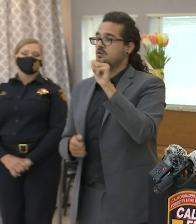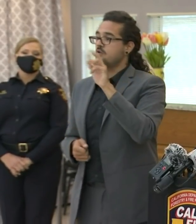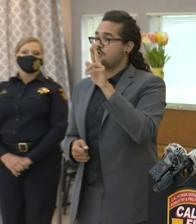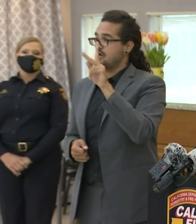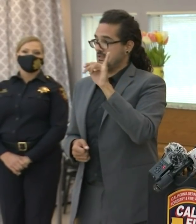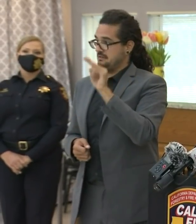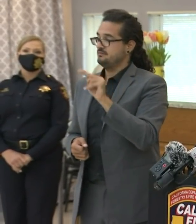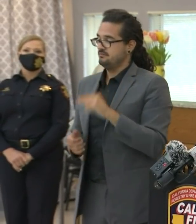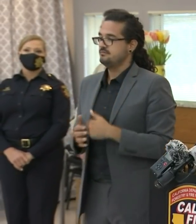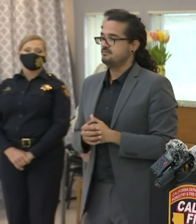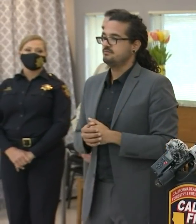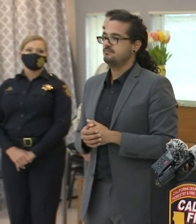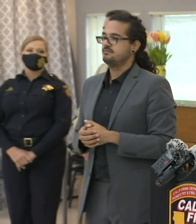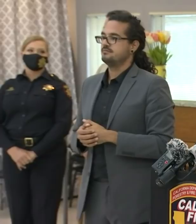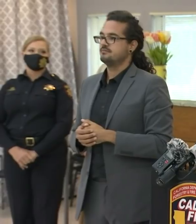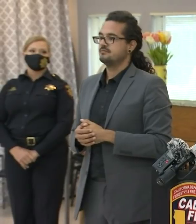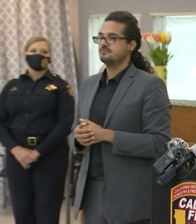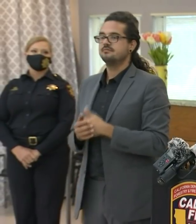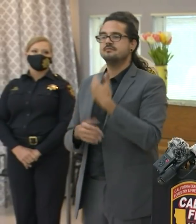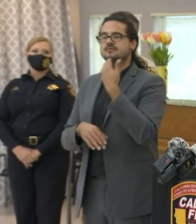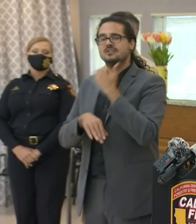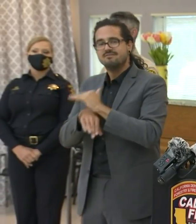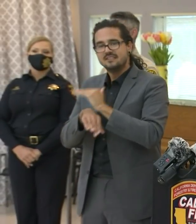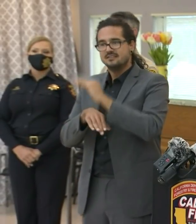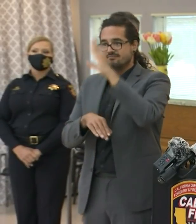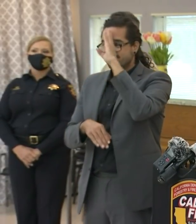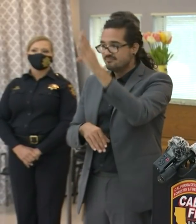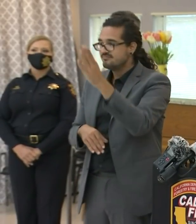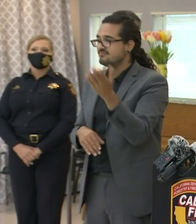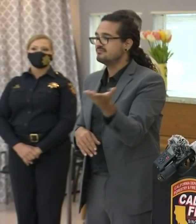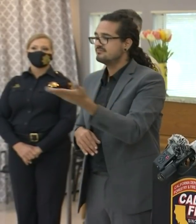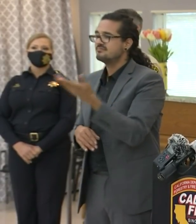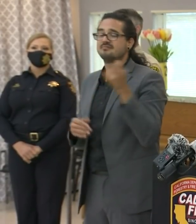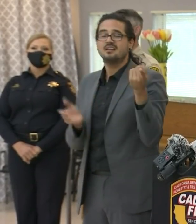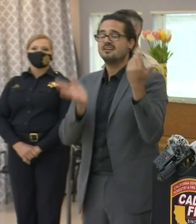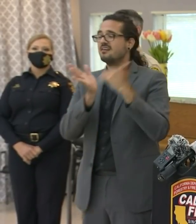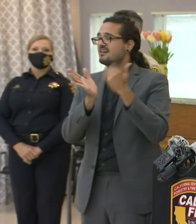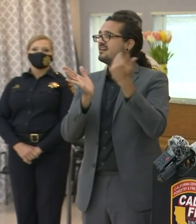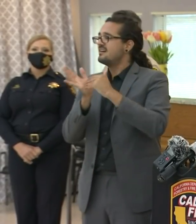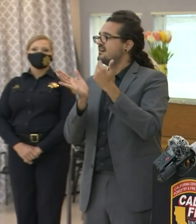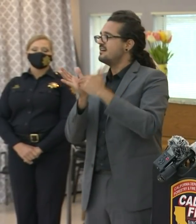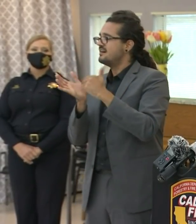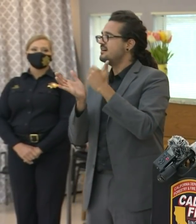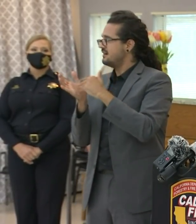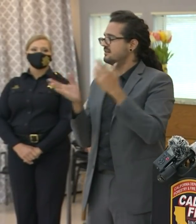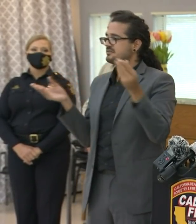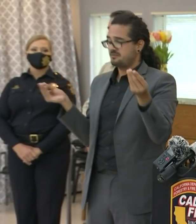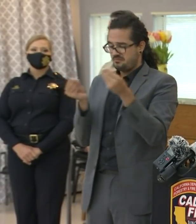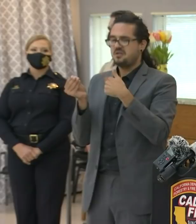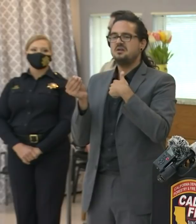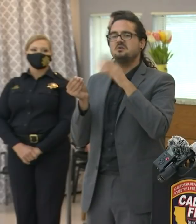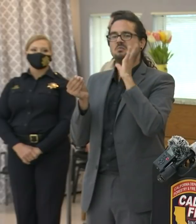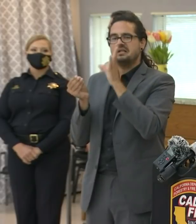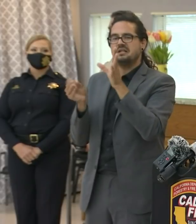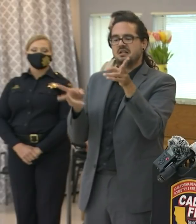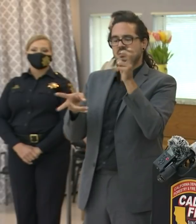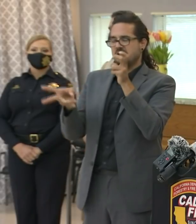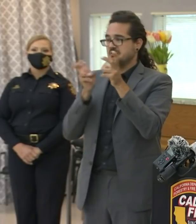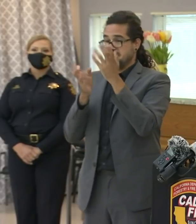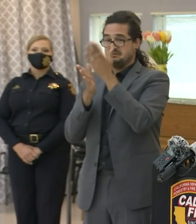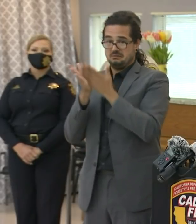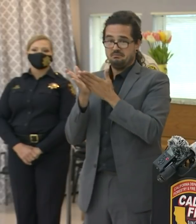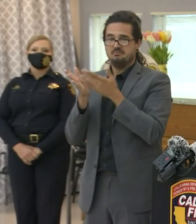Good evening. I just want to reiterate a couple of points that has been brought up here. The first thing I want to state is